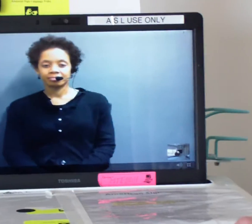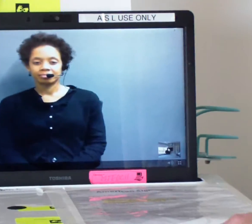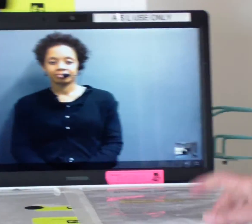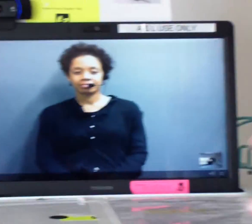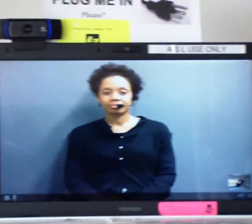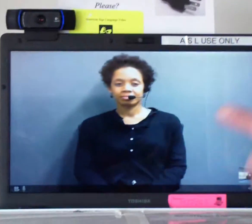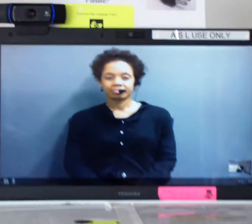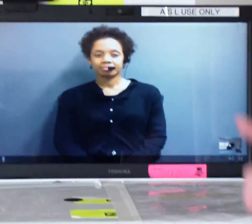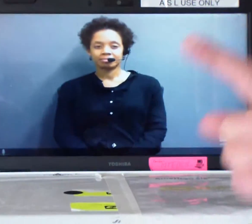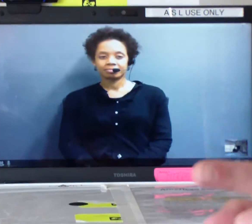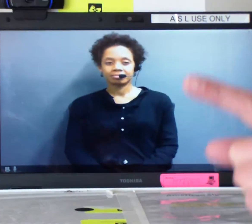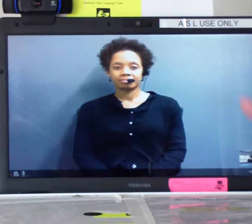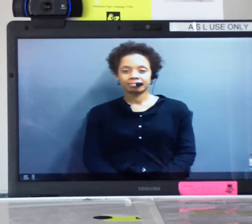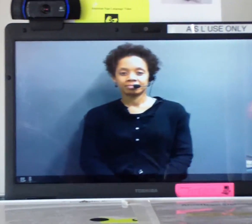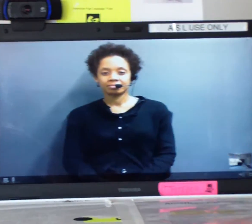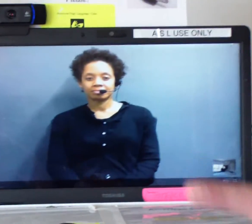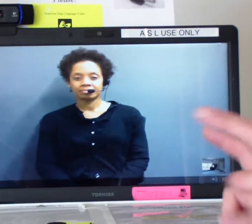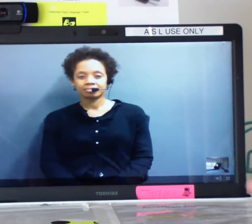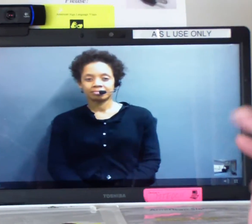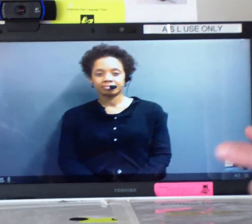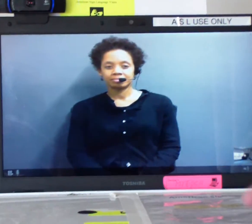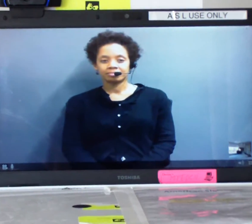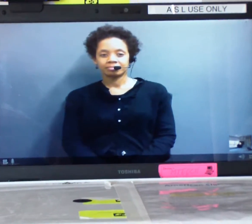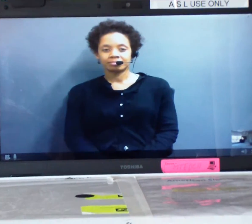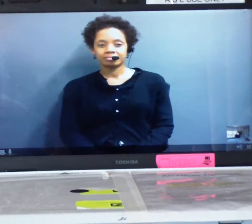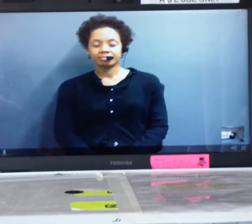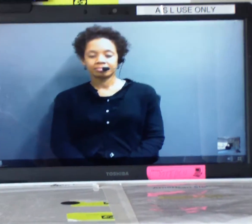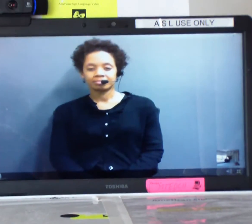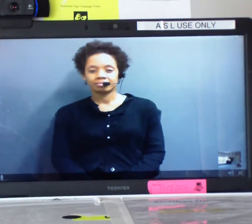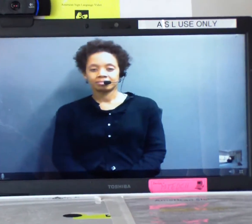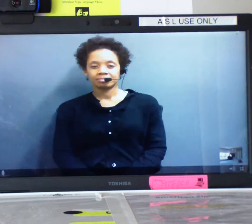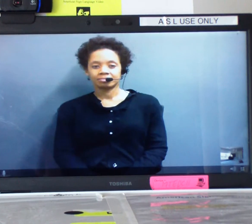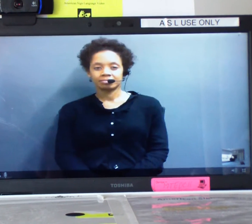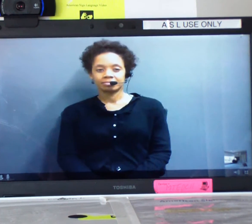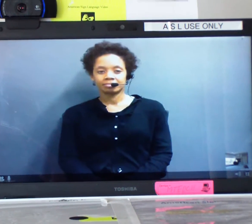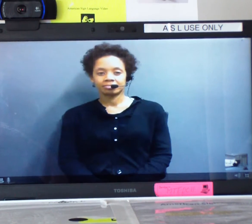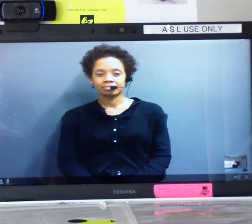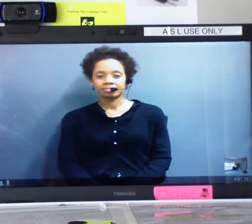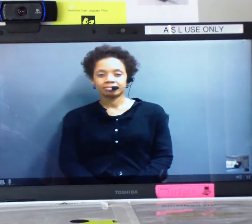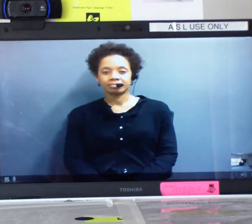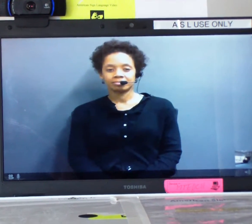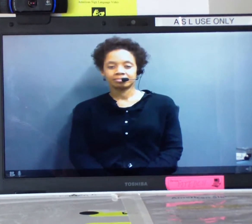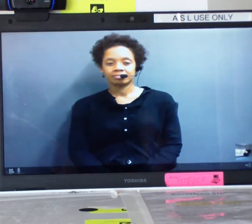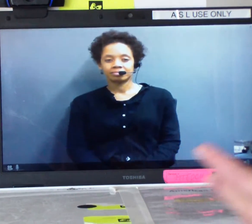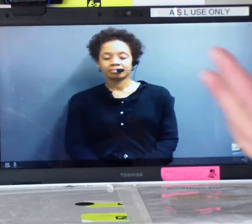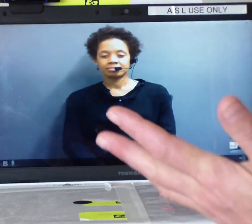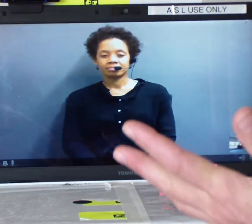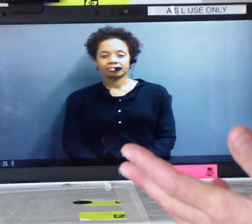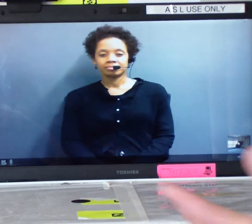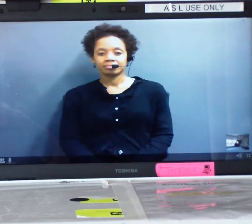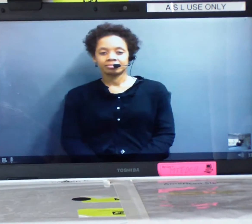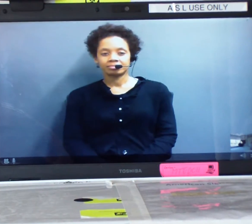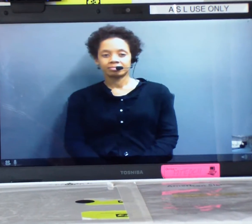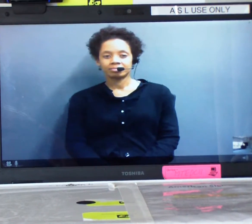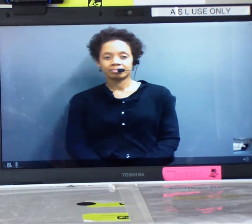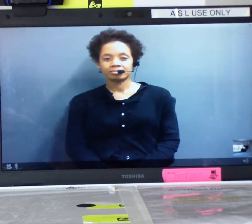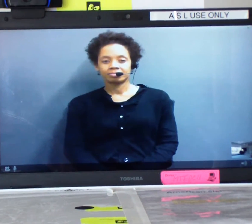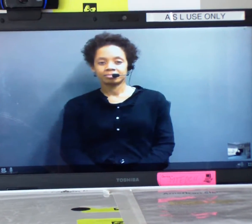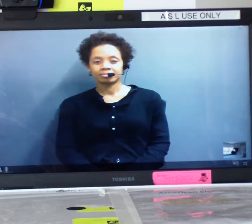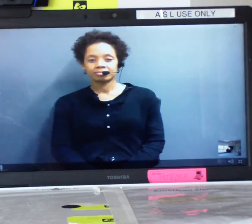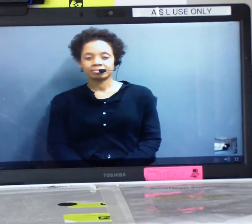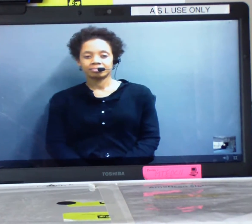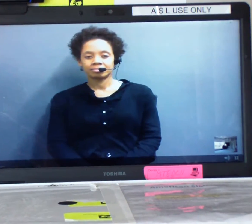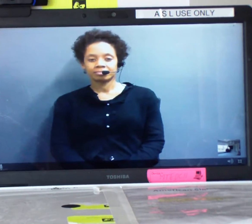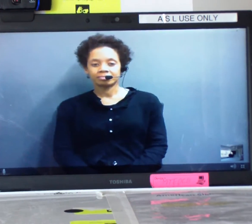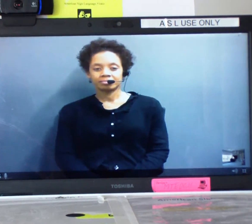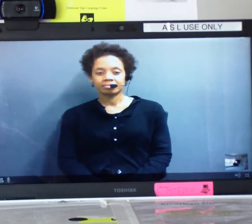but those two have to keep complete contact with each other, face and hands. I will say something, the interpreter